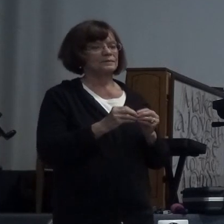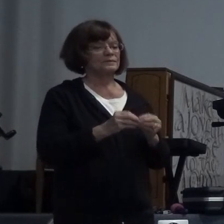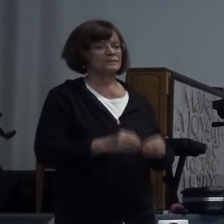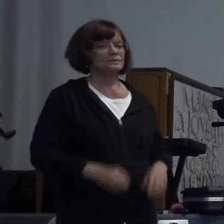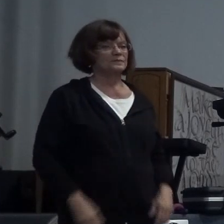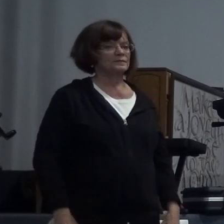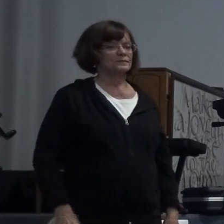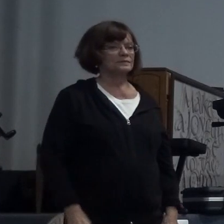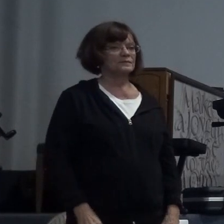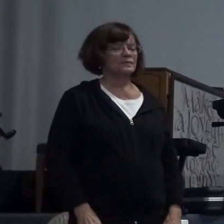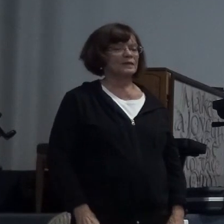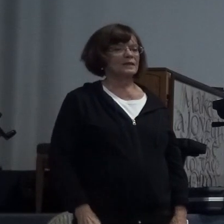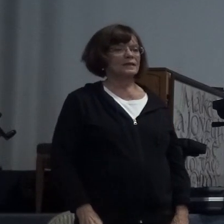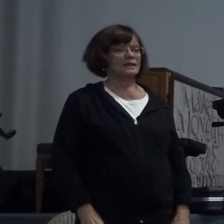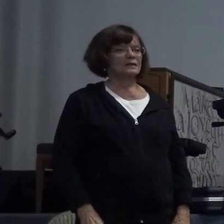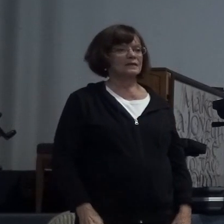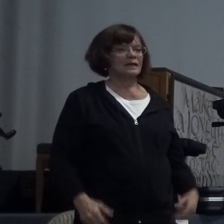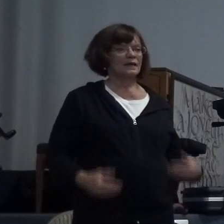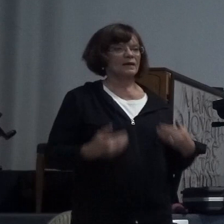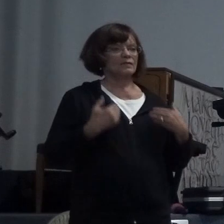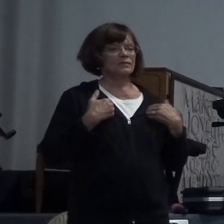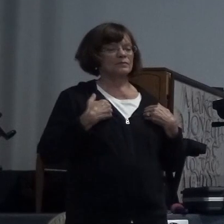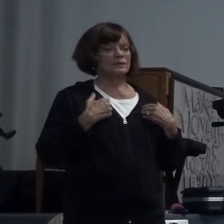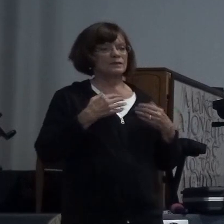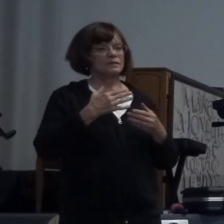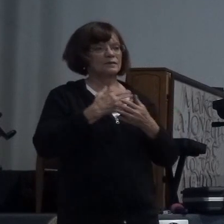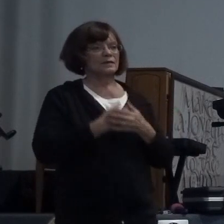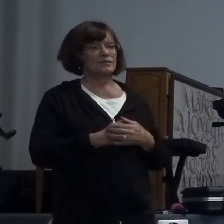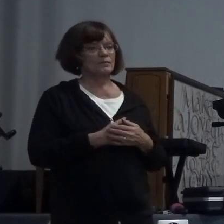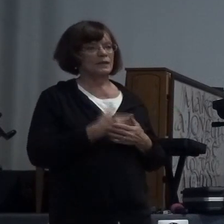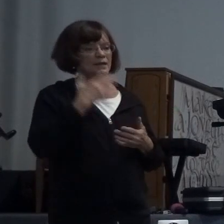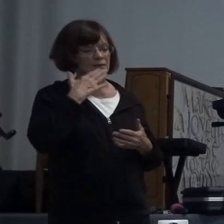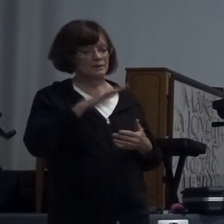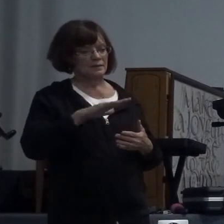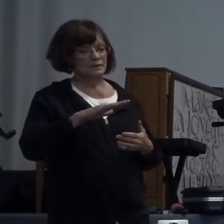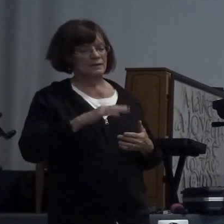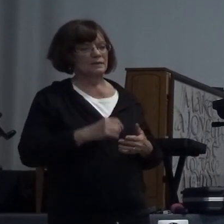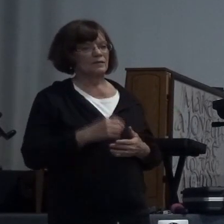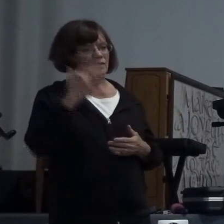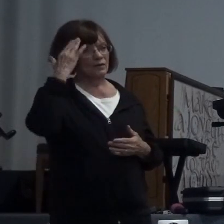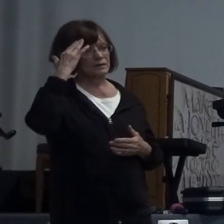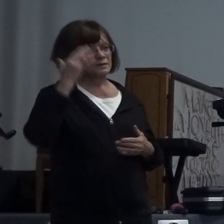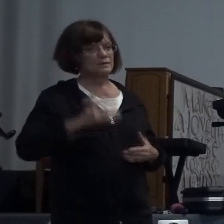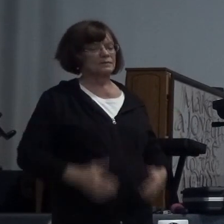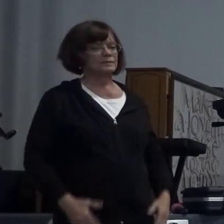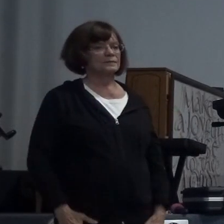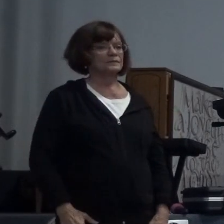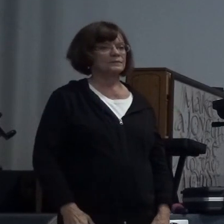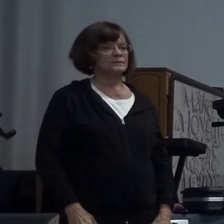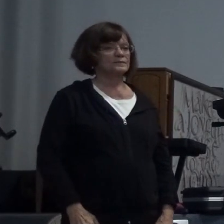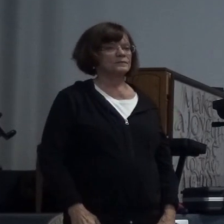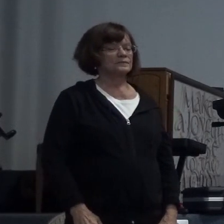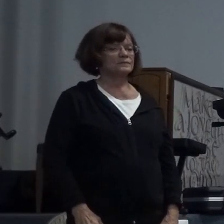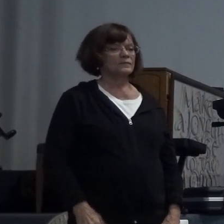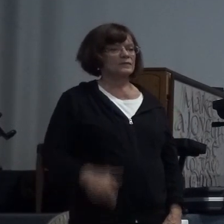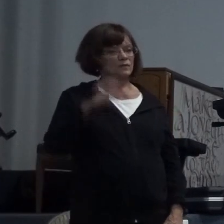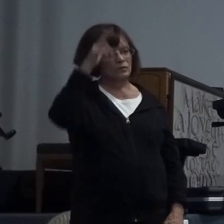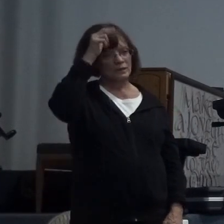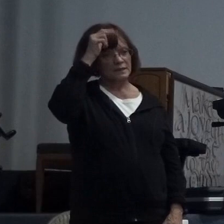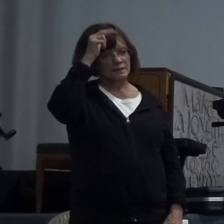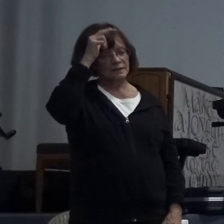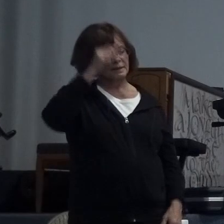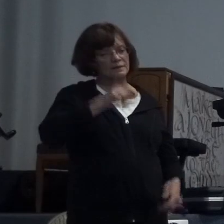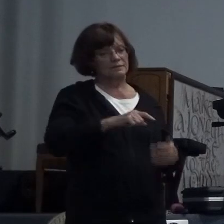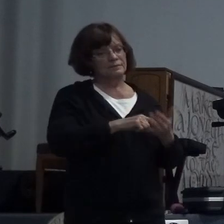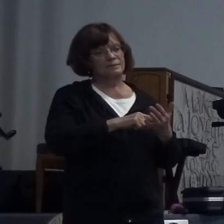grudge and bear that bitterness. Bitterness is terrible. It's a wicked thing. And I don't know if you know